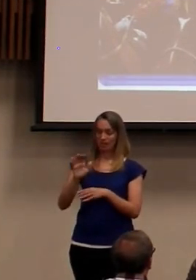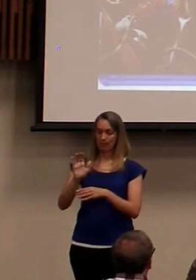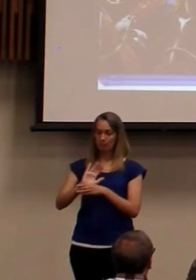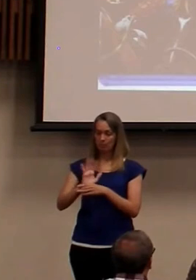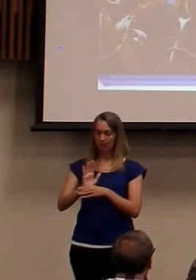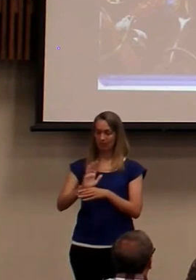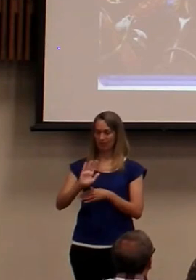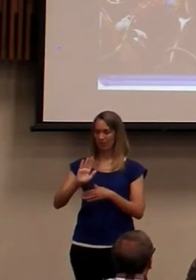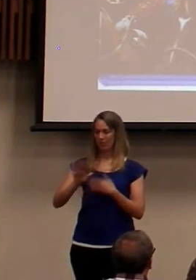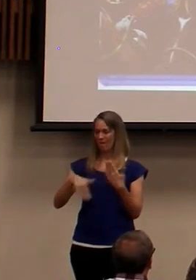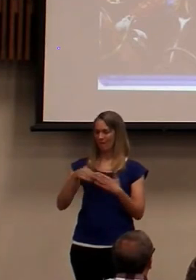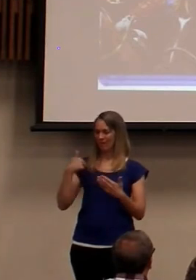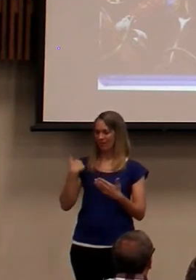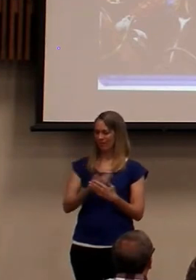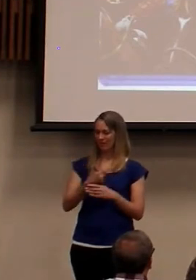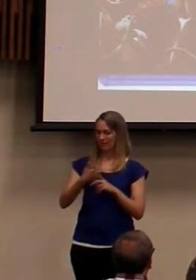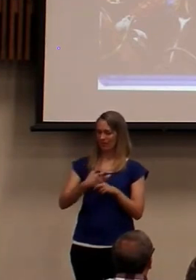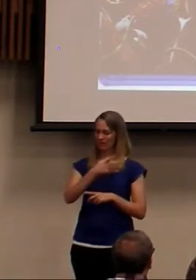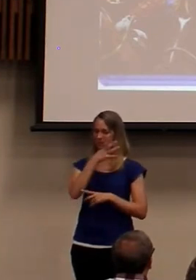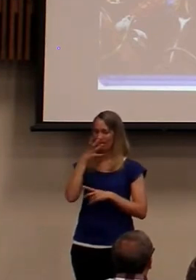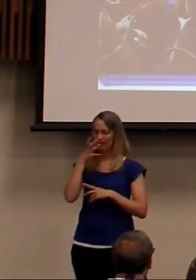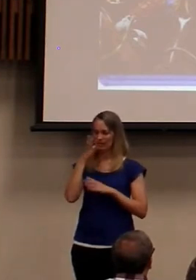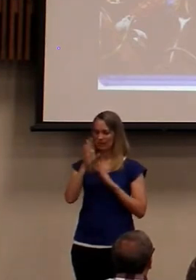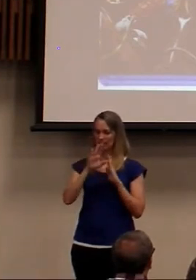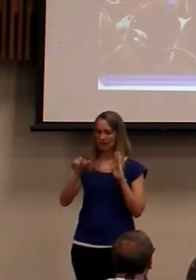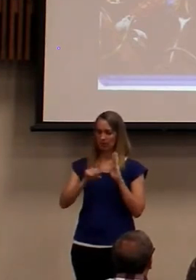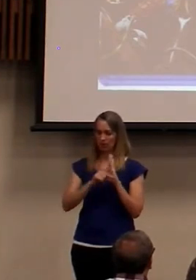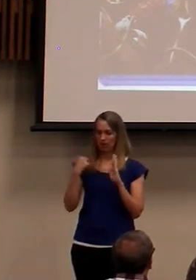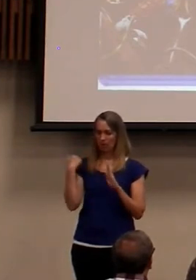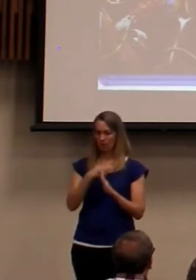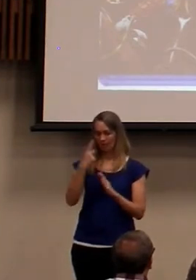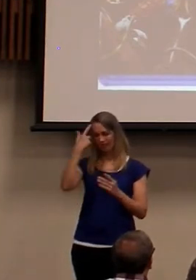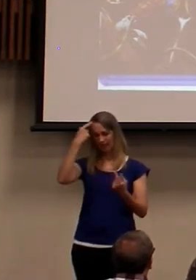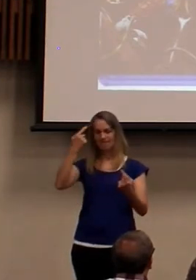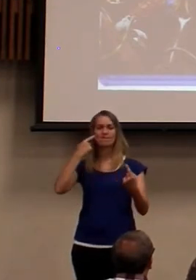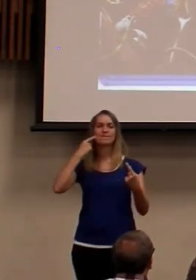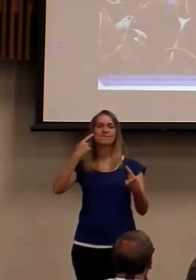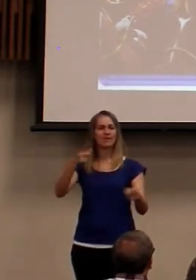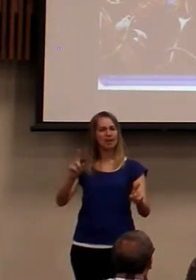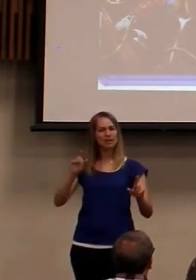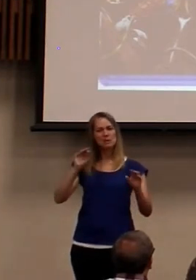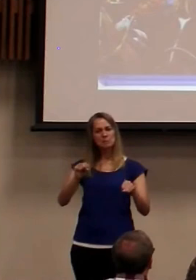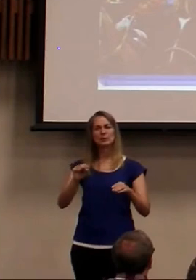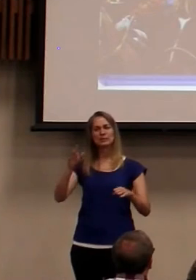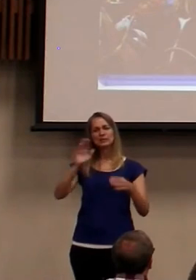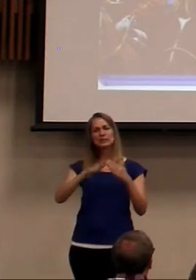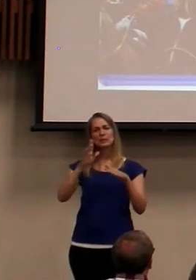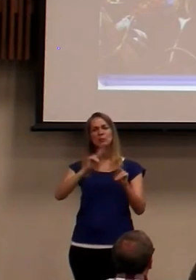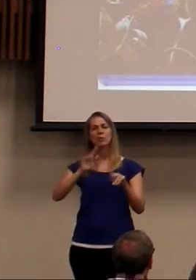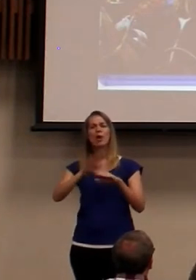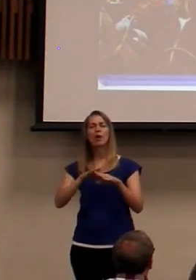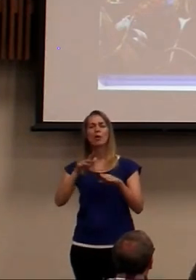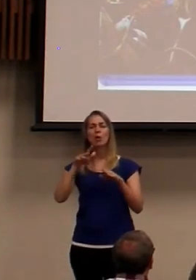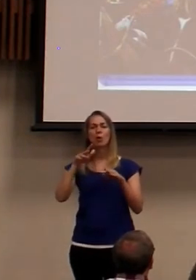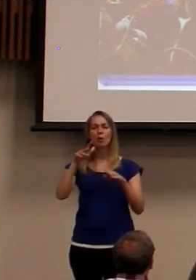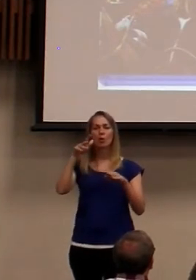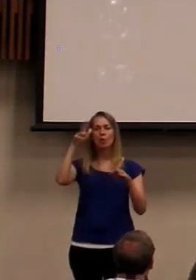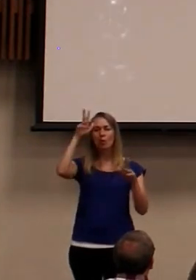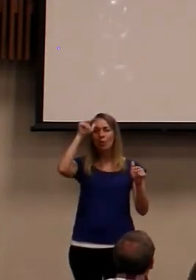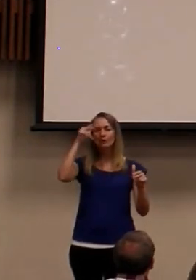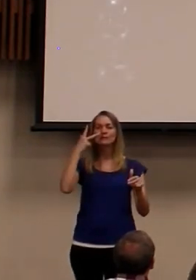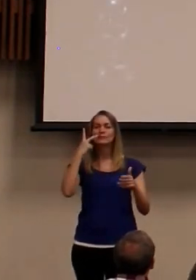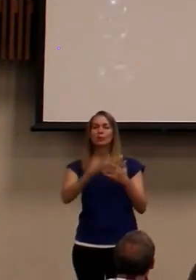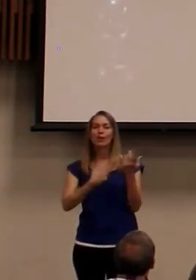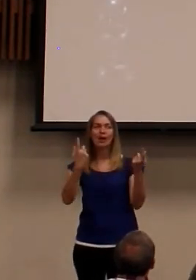us from farming and ranching backgrounds, were going, "Finally, put some city folks on a horse and let's see what happens." But there was one part of